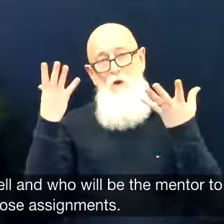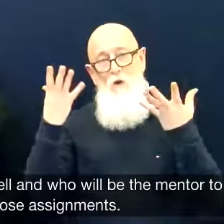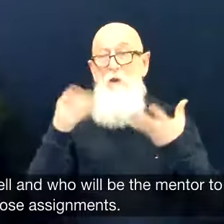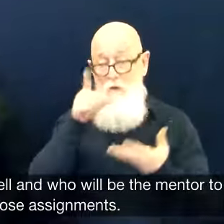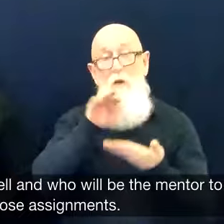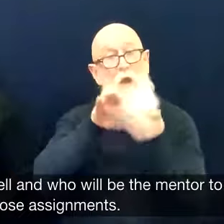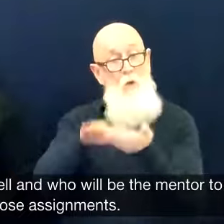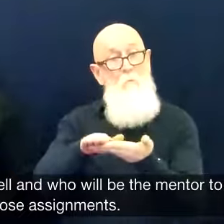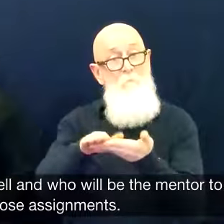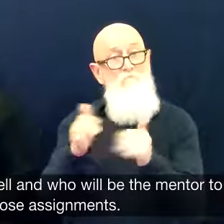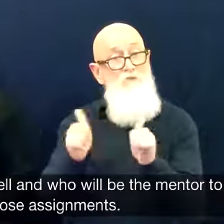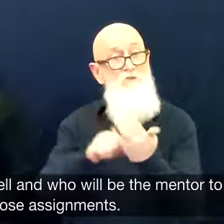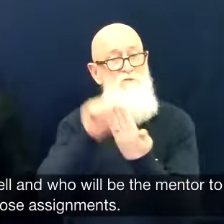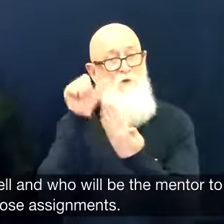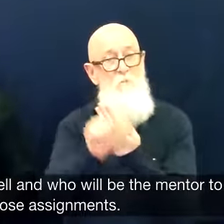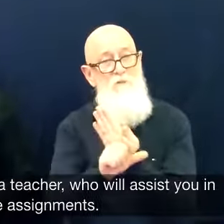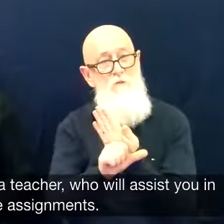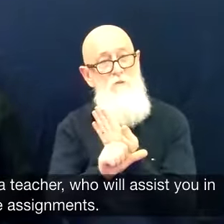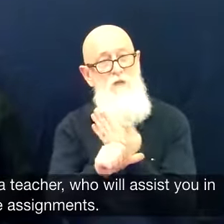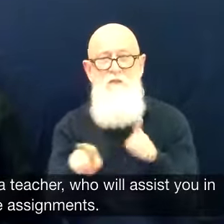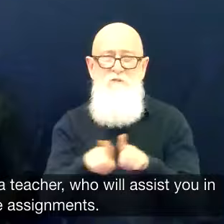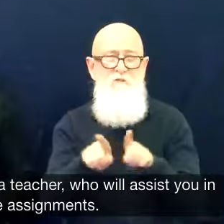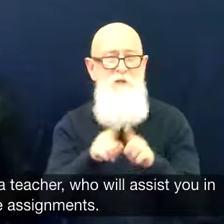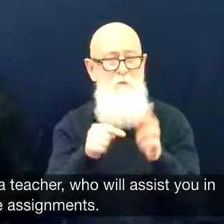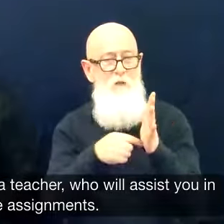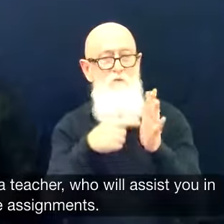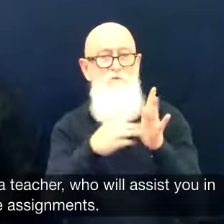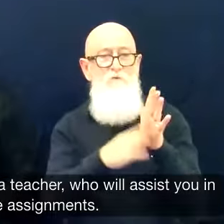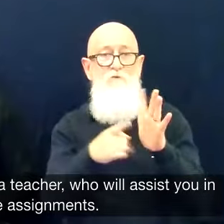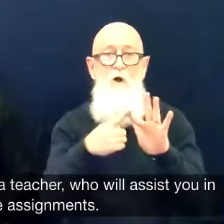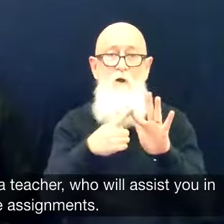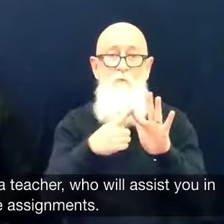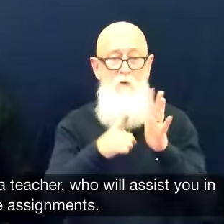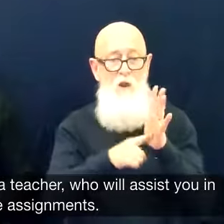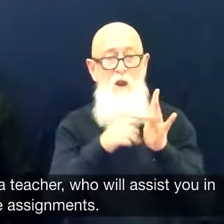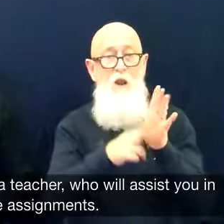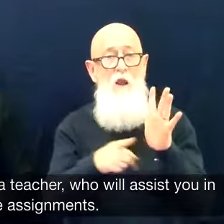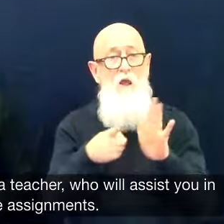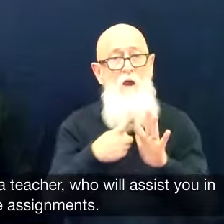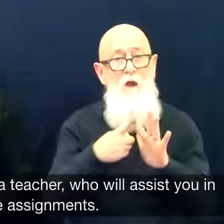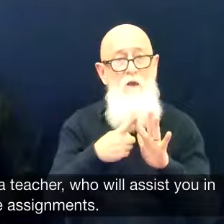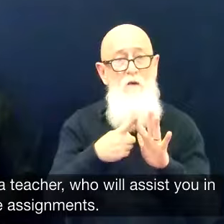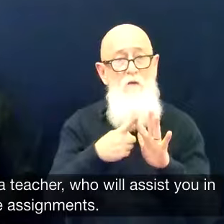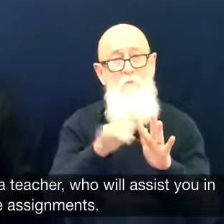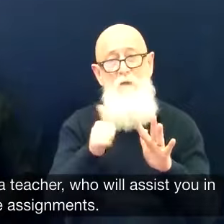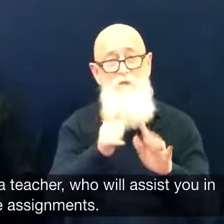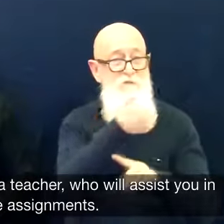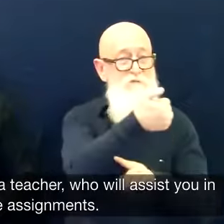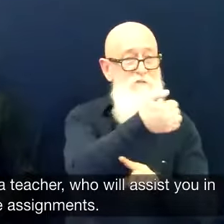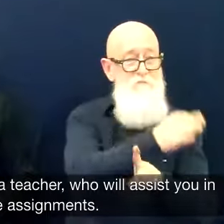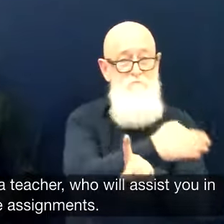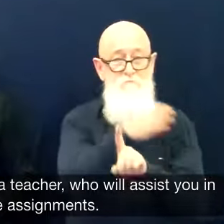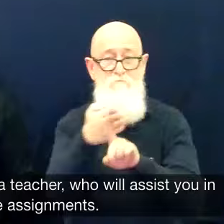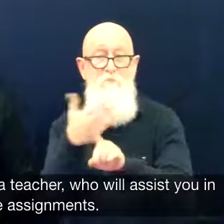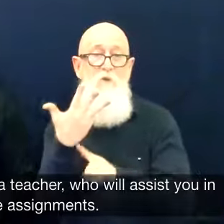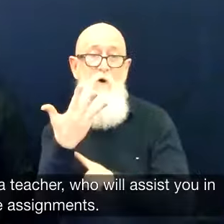So this is a timeline set up for end of 6 to 9 months.